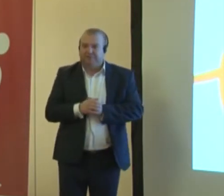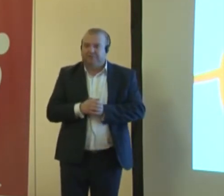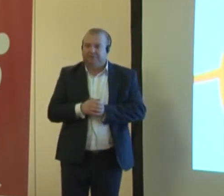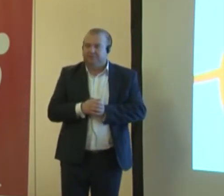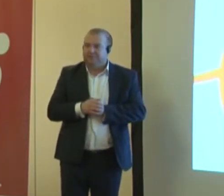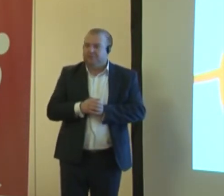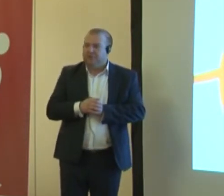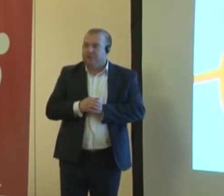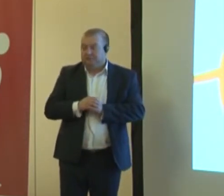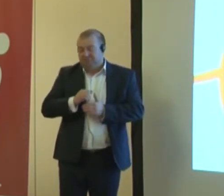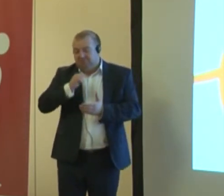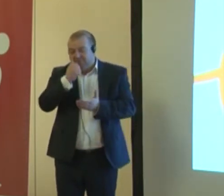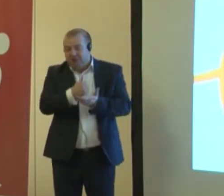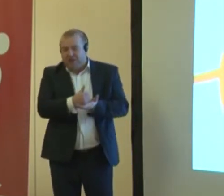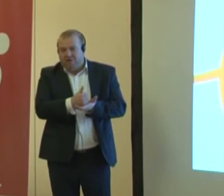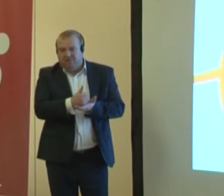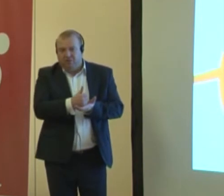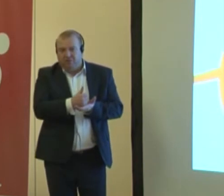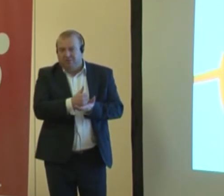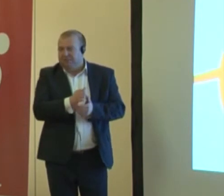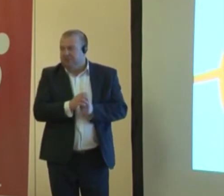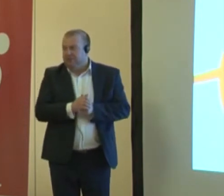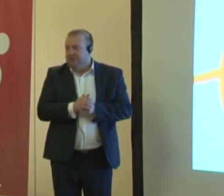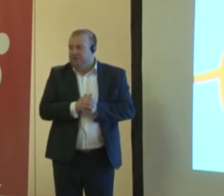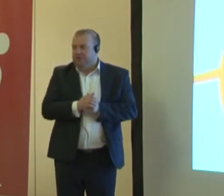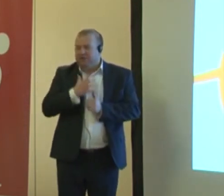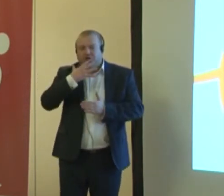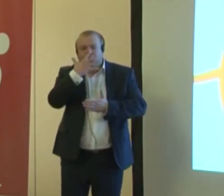look, sorry, and here am I. Now,